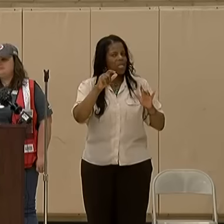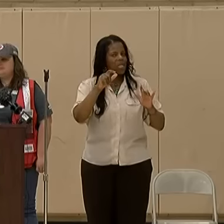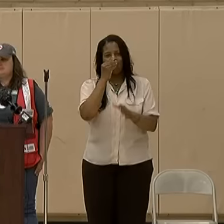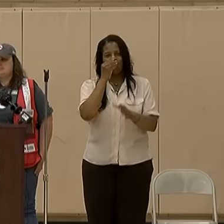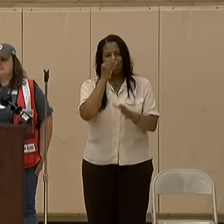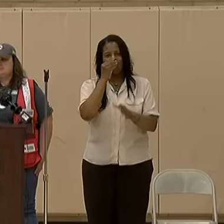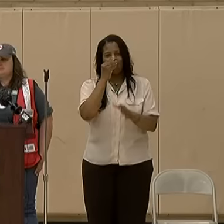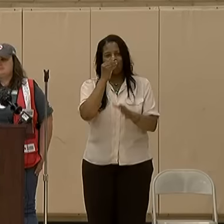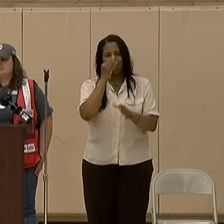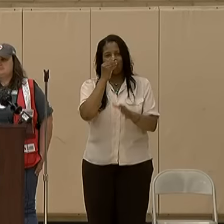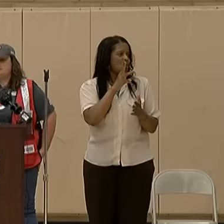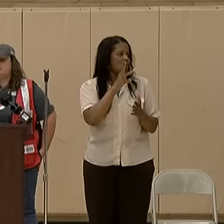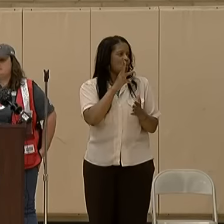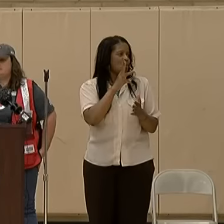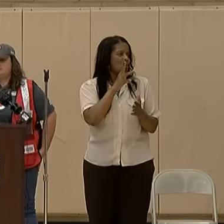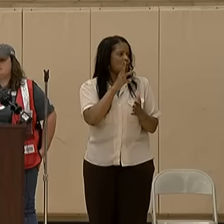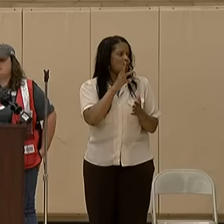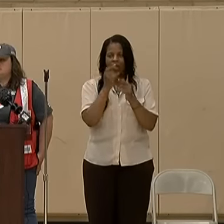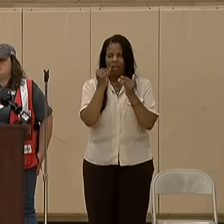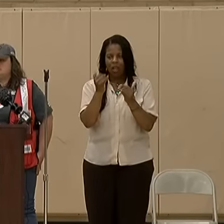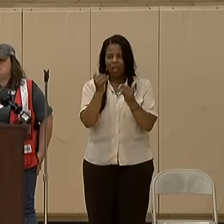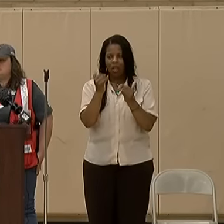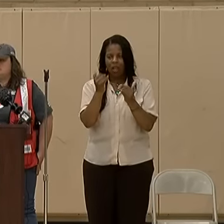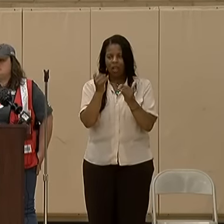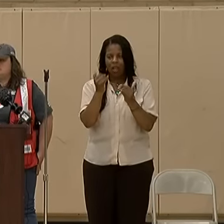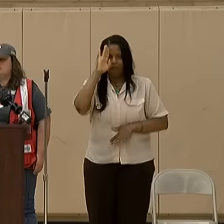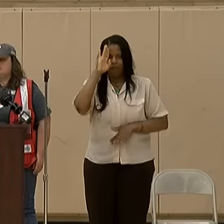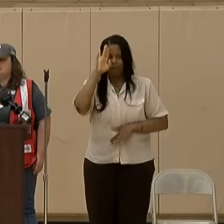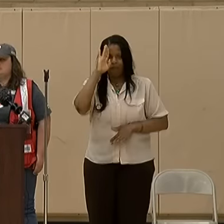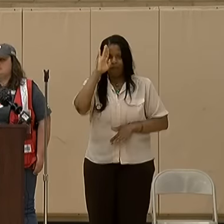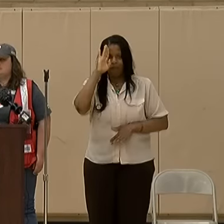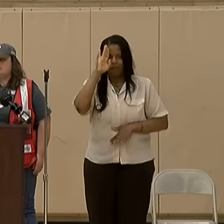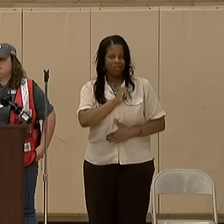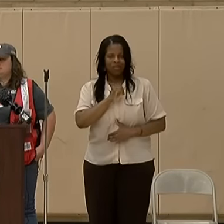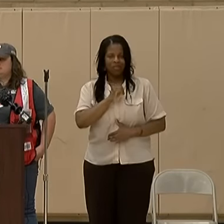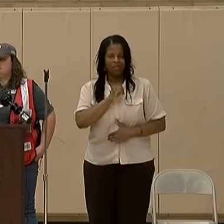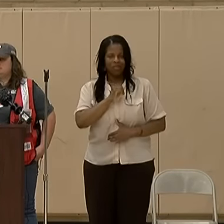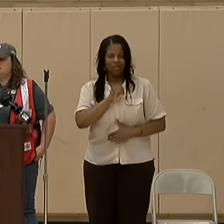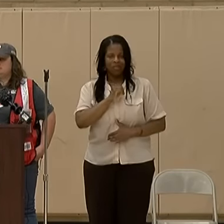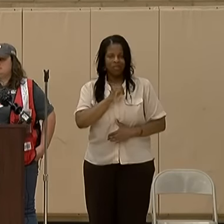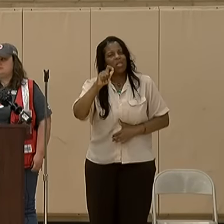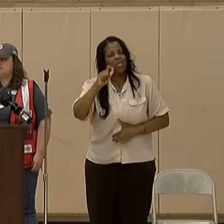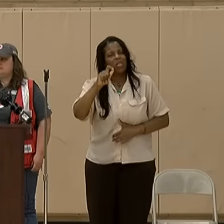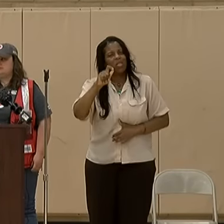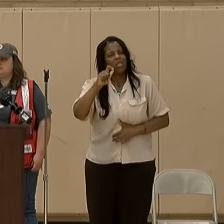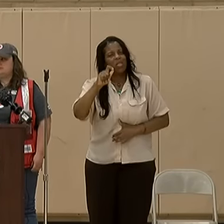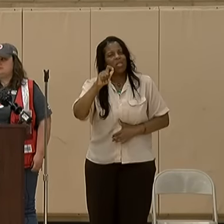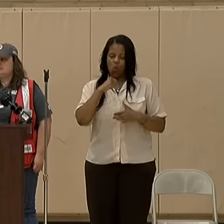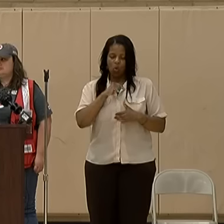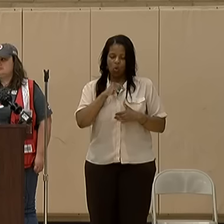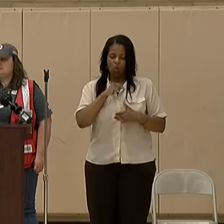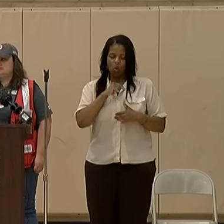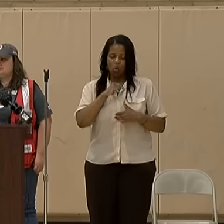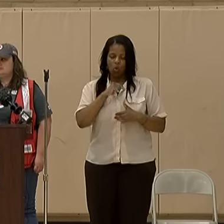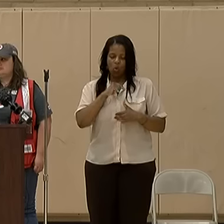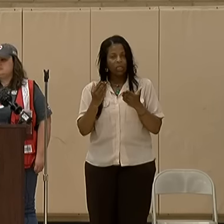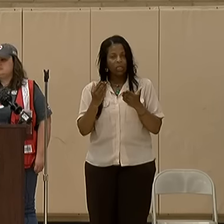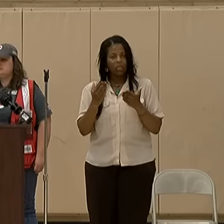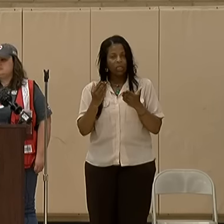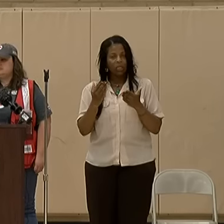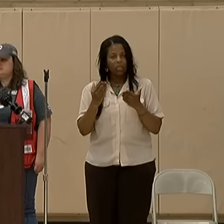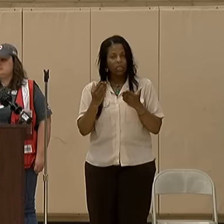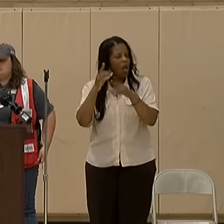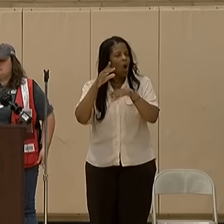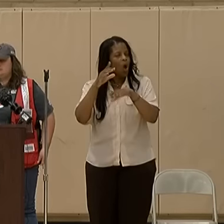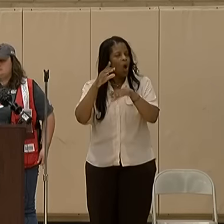logistical support with supplies or food for any of the firefighting staff. We'd like to focus any donations on the victims